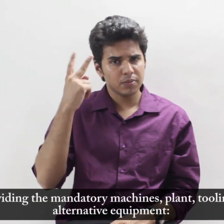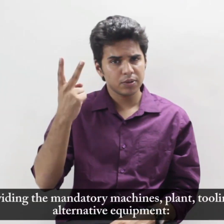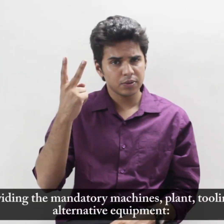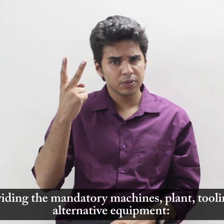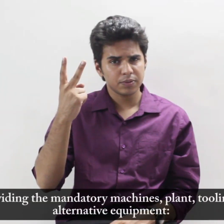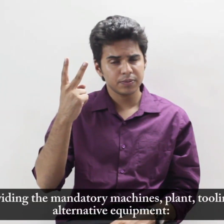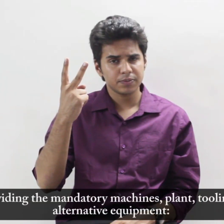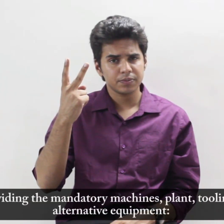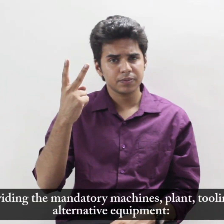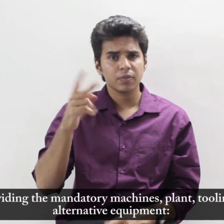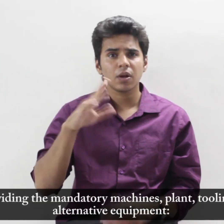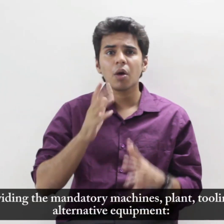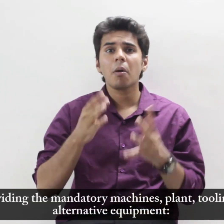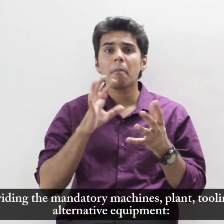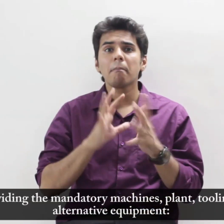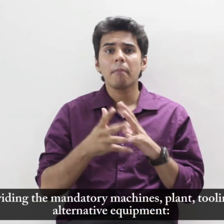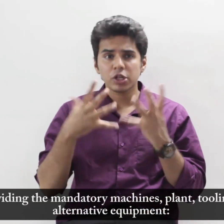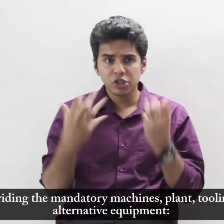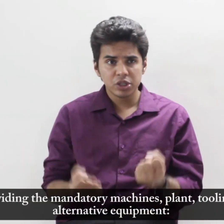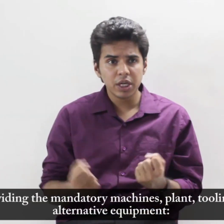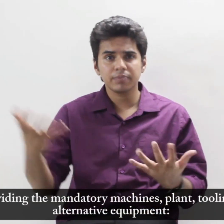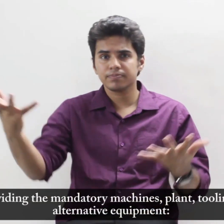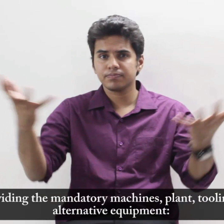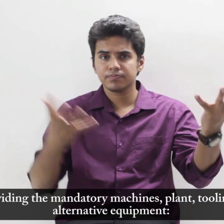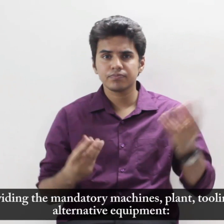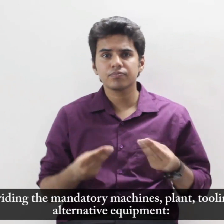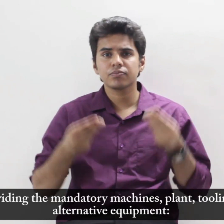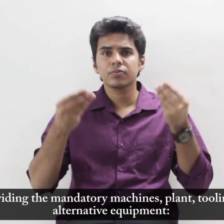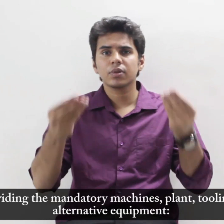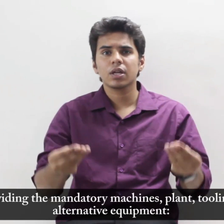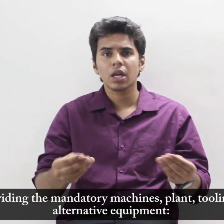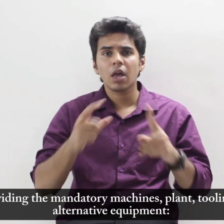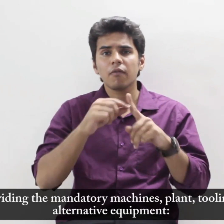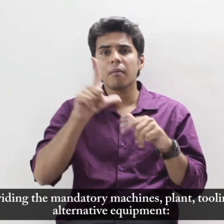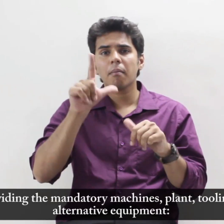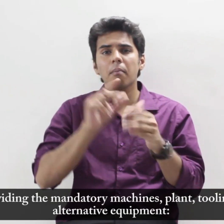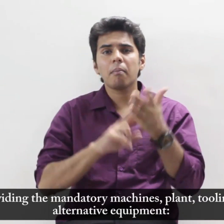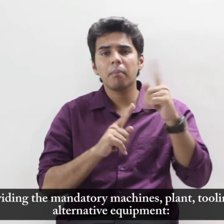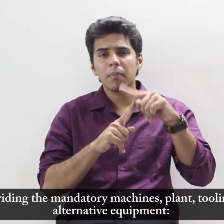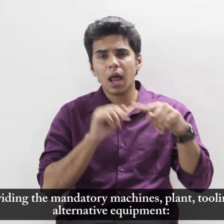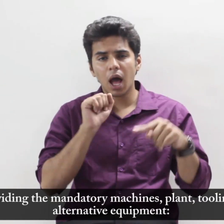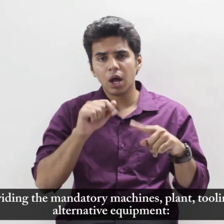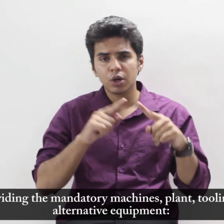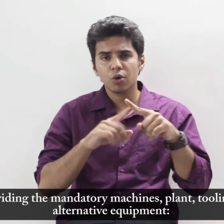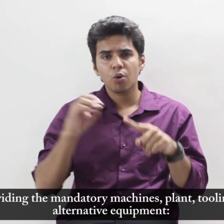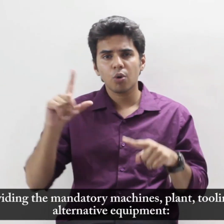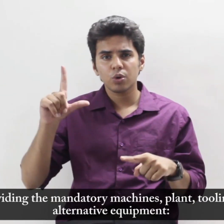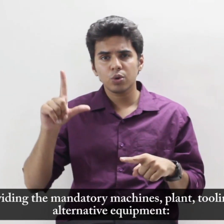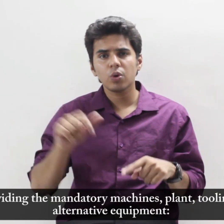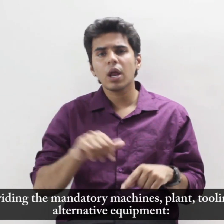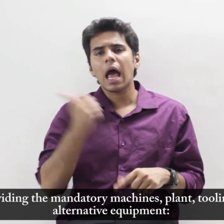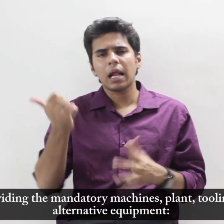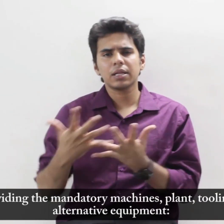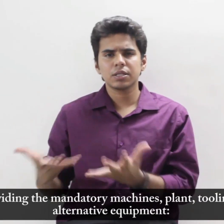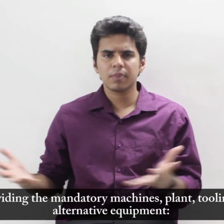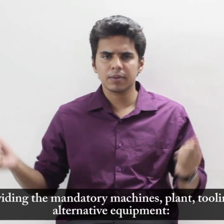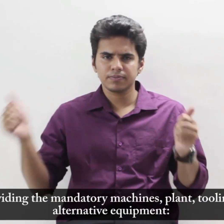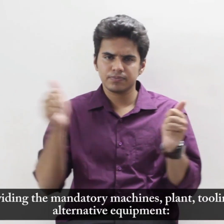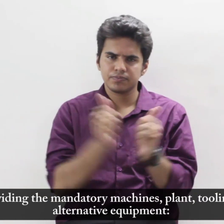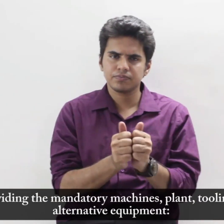Number 2. Providing the mandatory machines, plant, tooling, and alternative equipment.